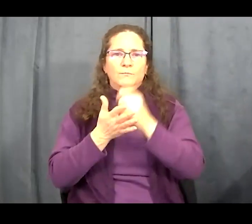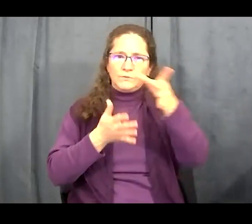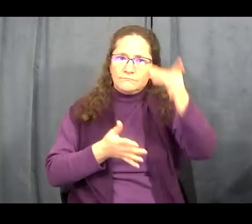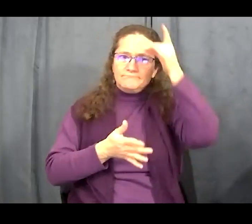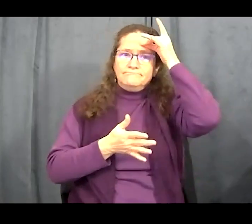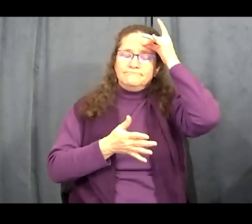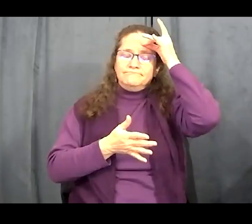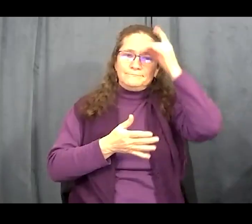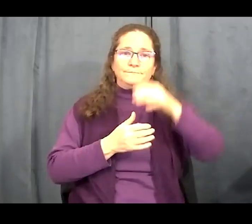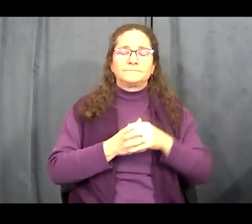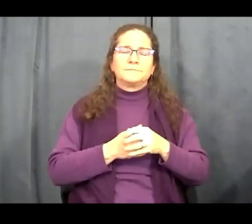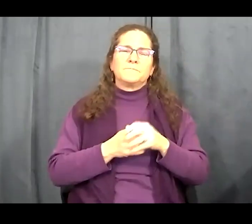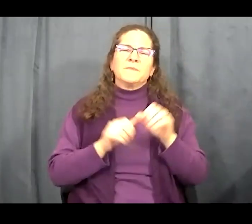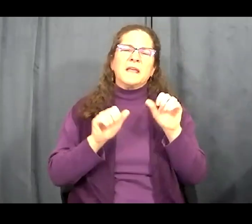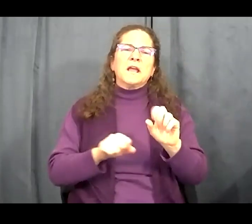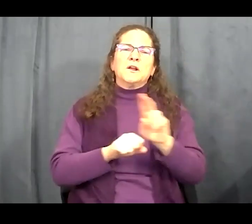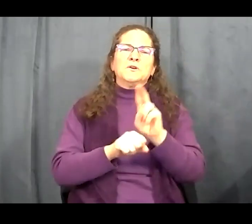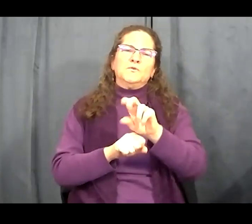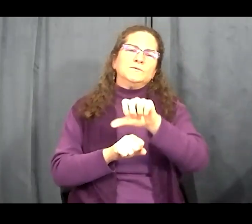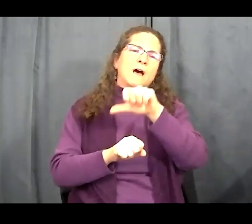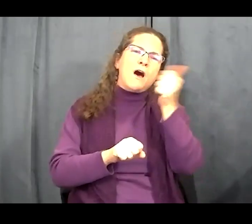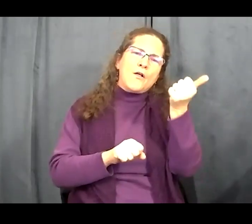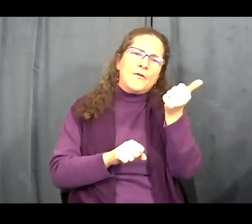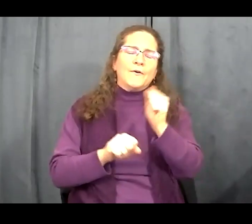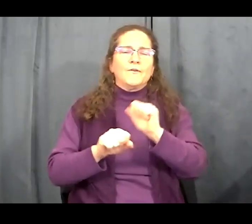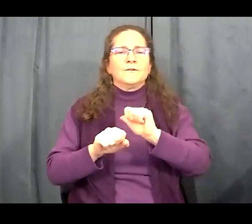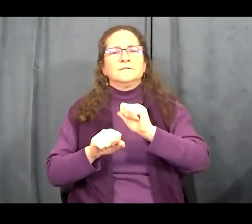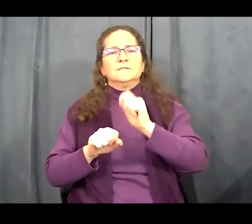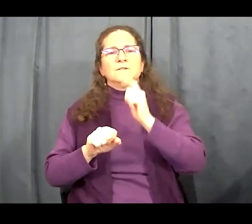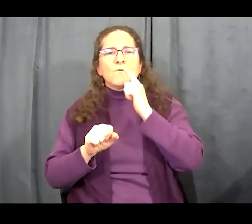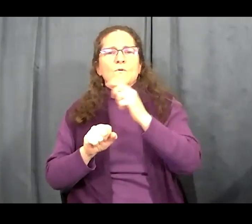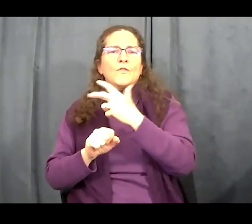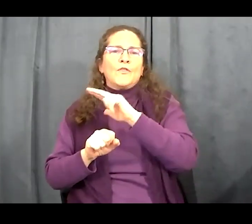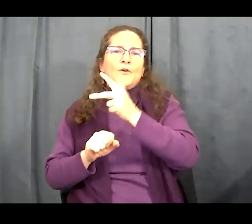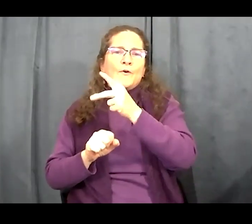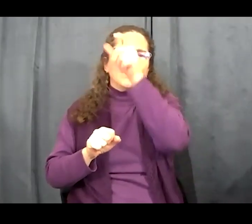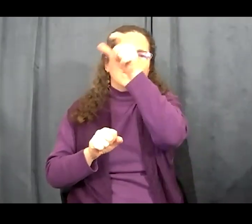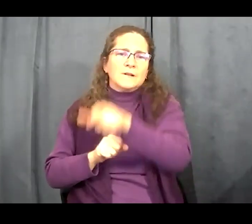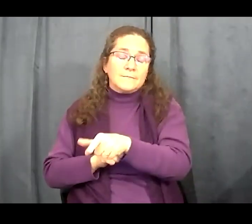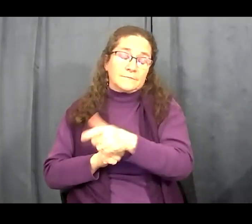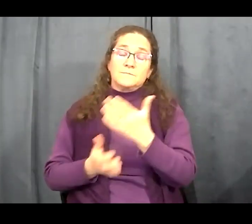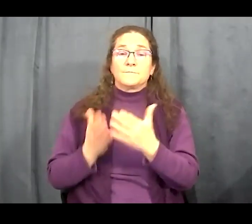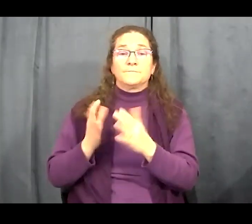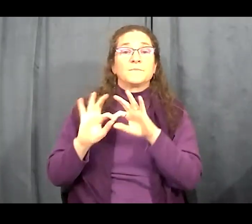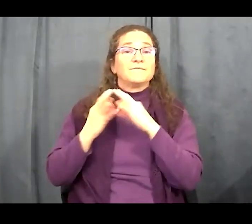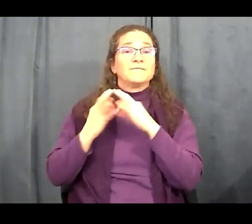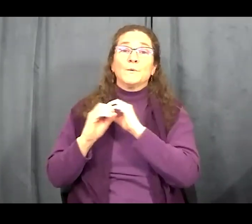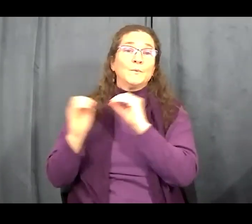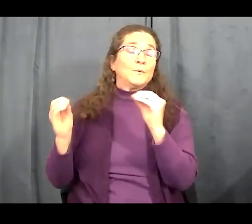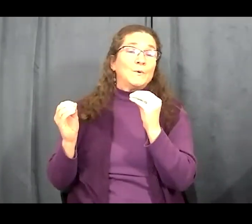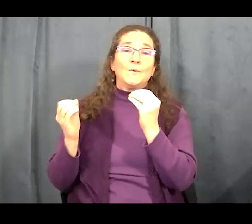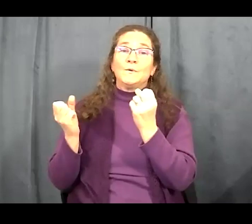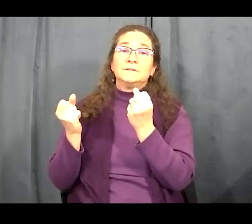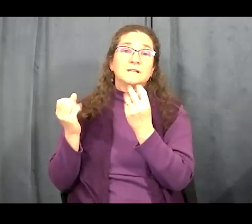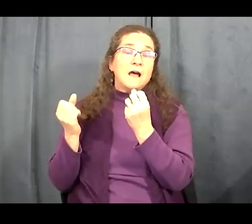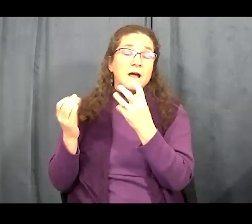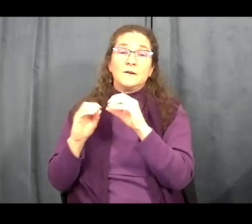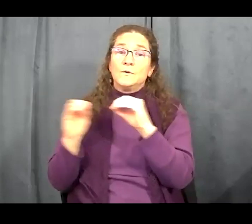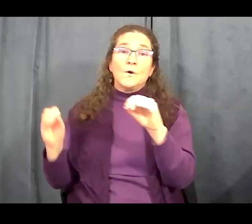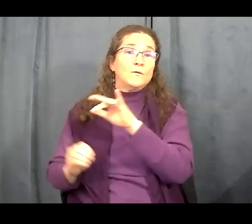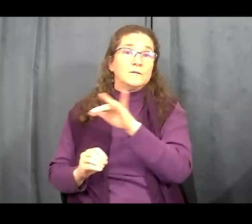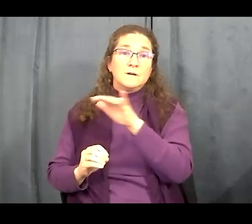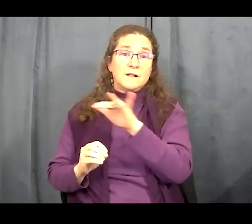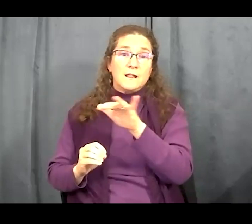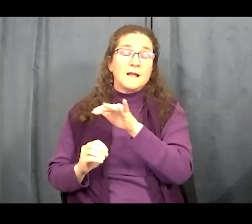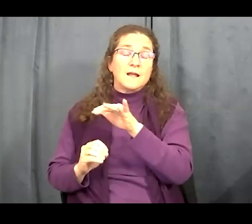also use other representations for that third representation. So if you have a family that does not use sign language or even the manual alphabet, there's